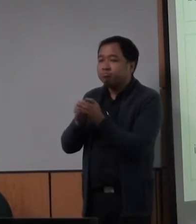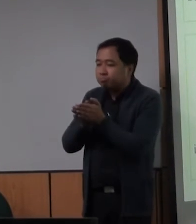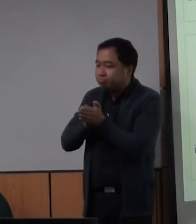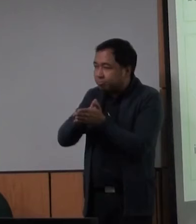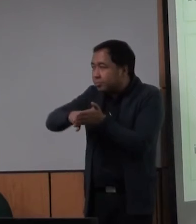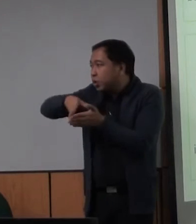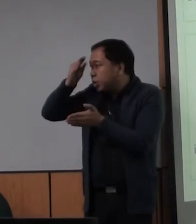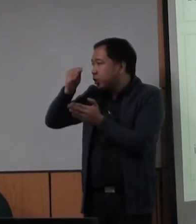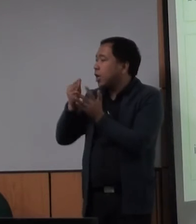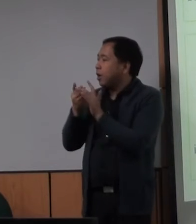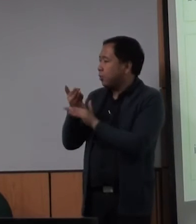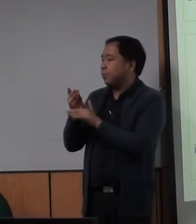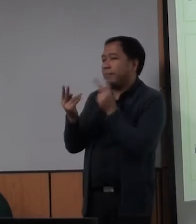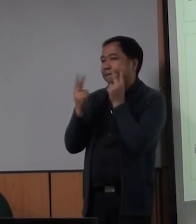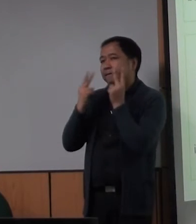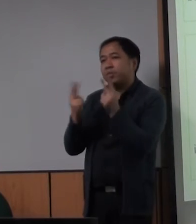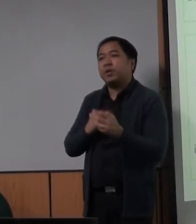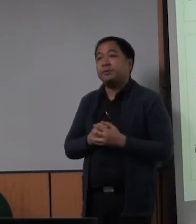learning.